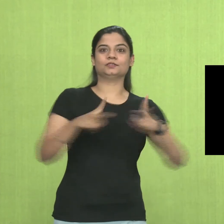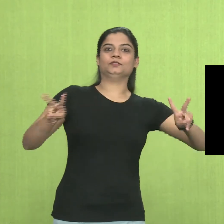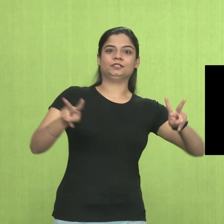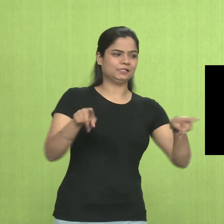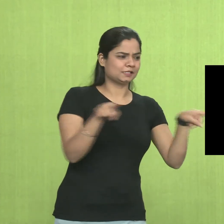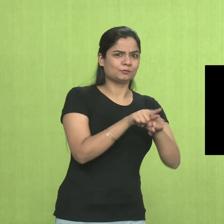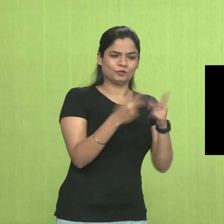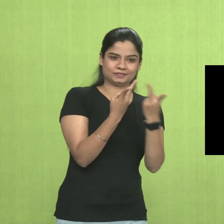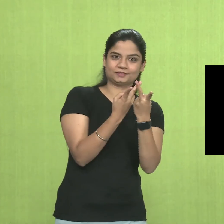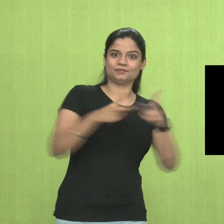other.